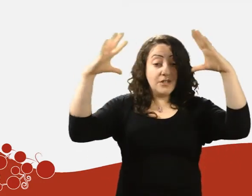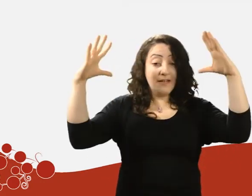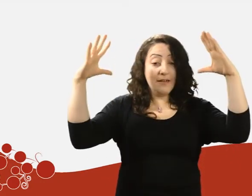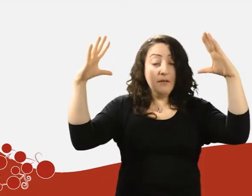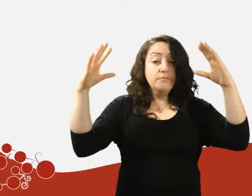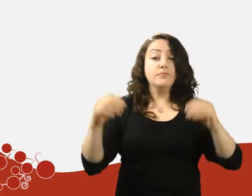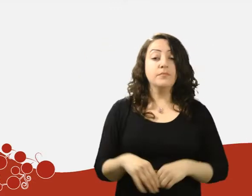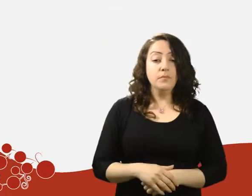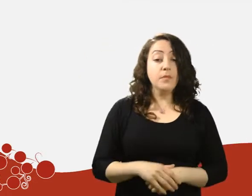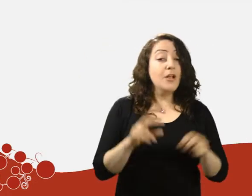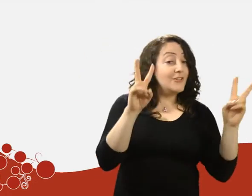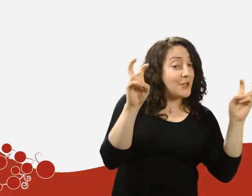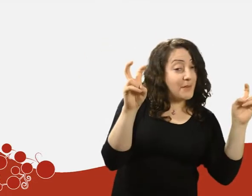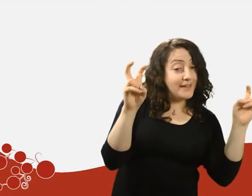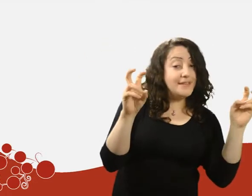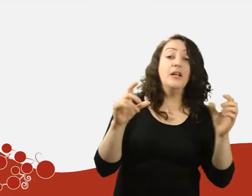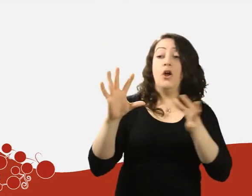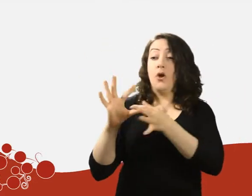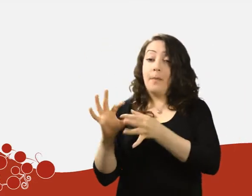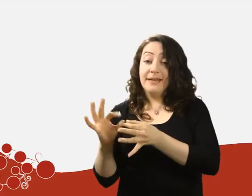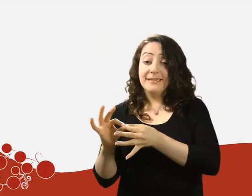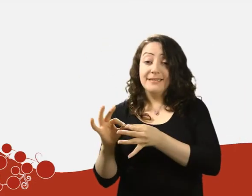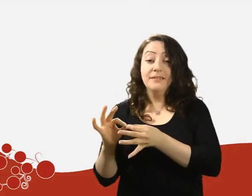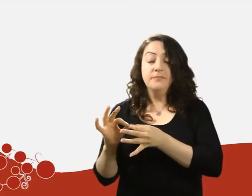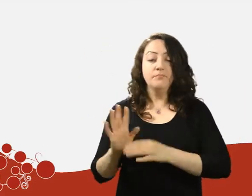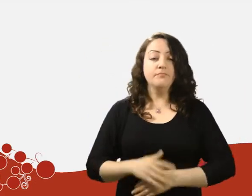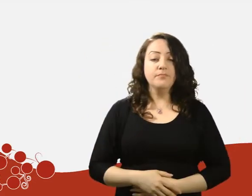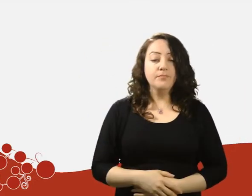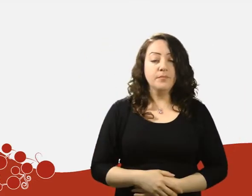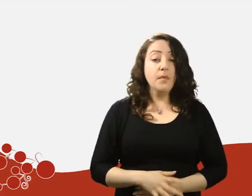is to think of it in a topic-comment structure.